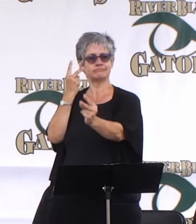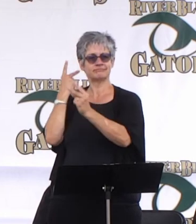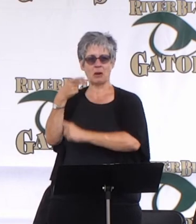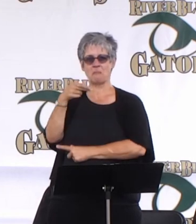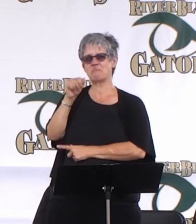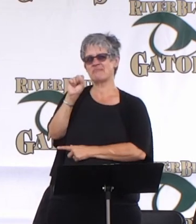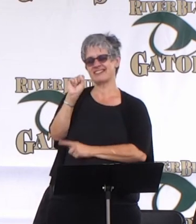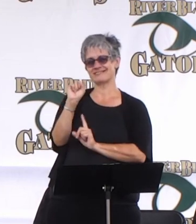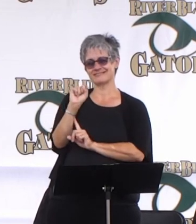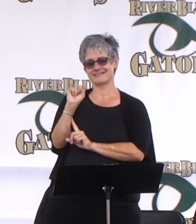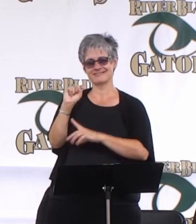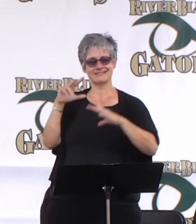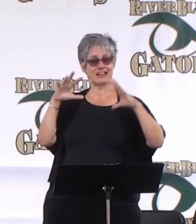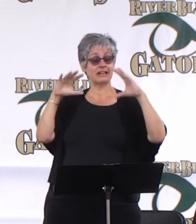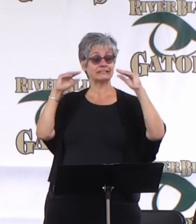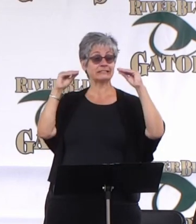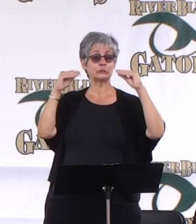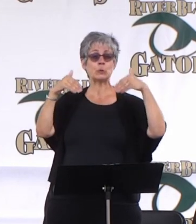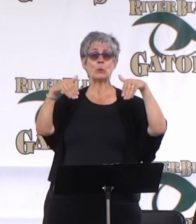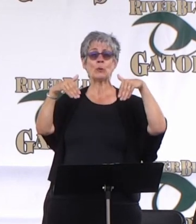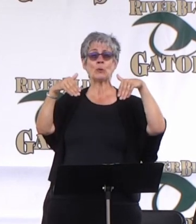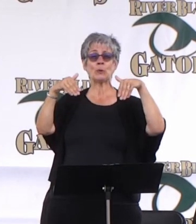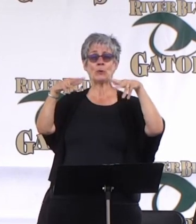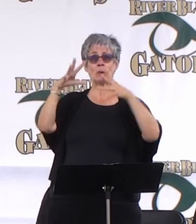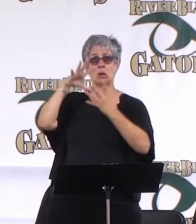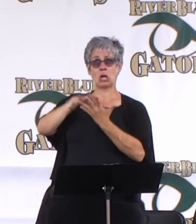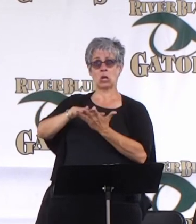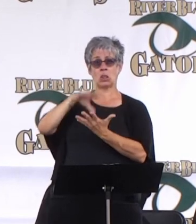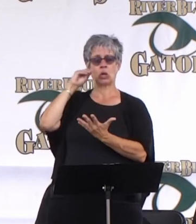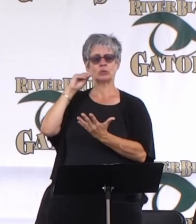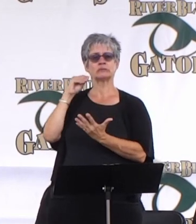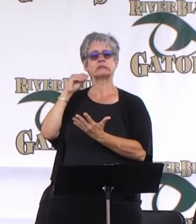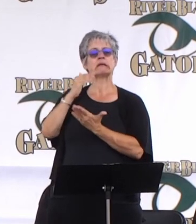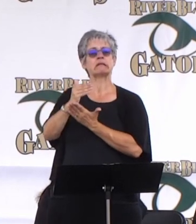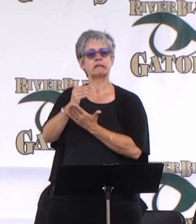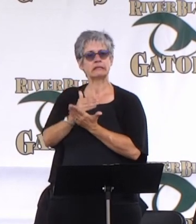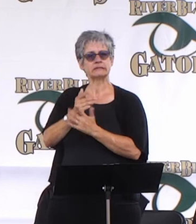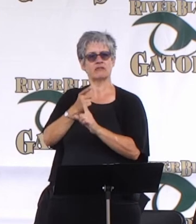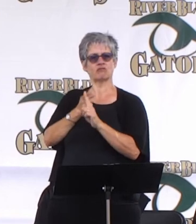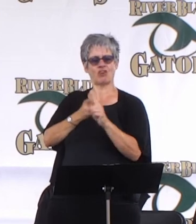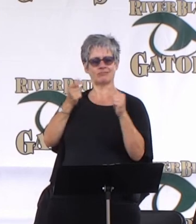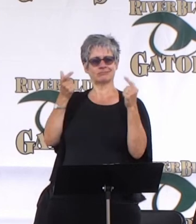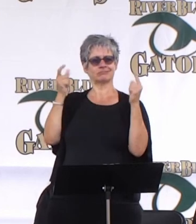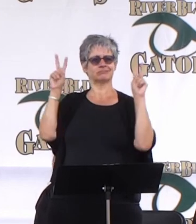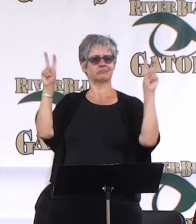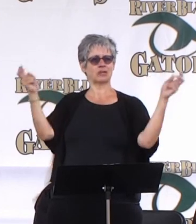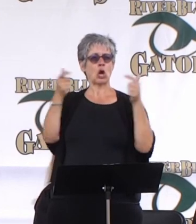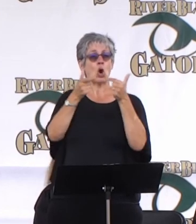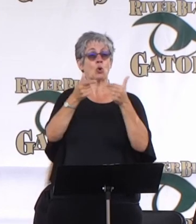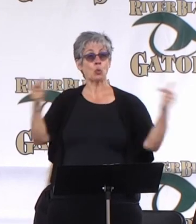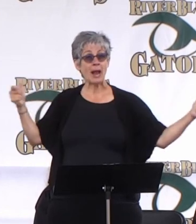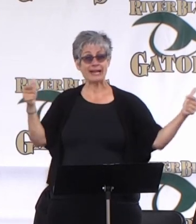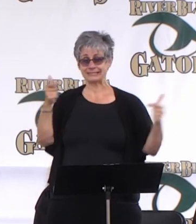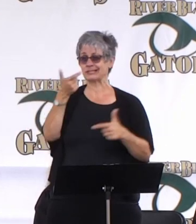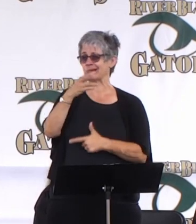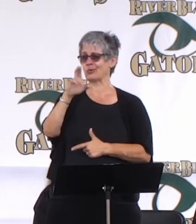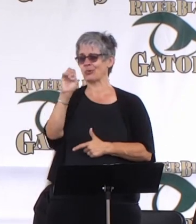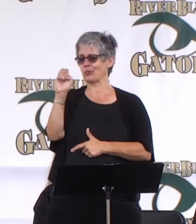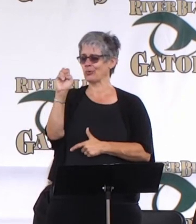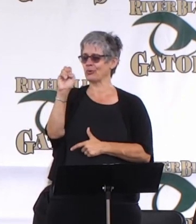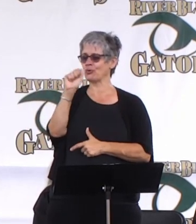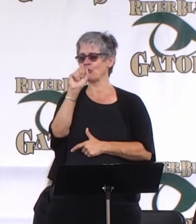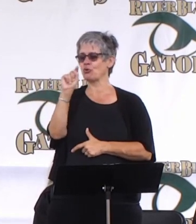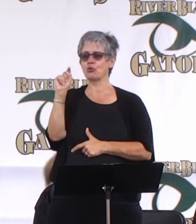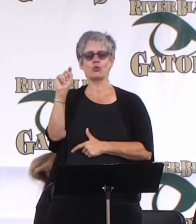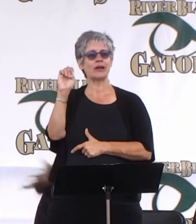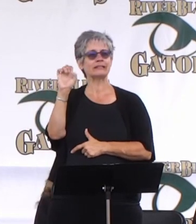no better teacher than that of the greatest generation. Much has been written about them. In fact, you have a lot in common with them. During